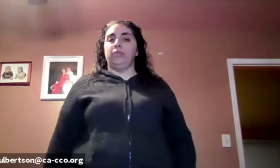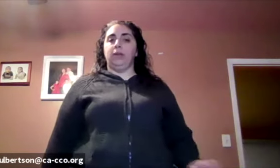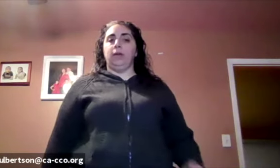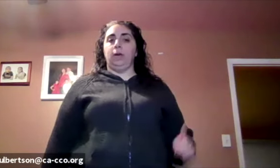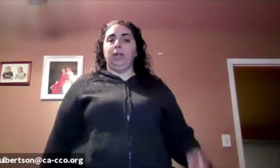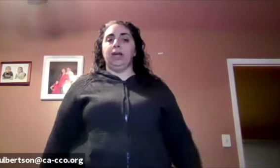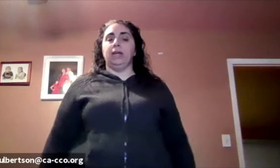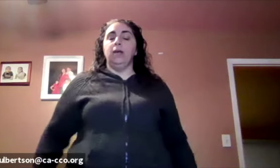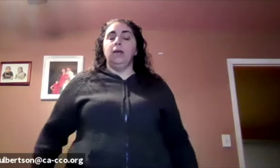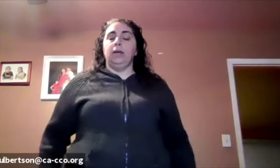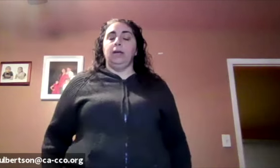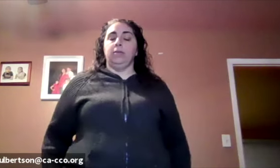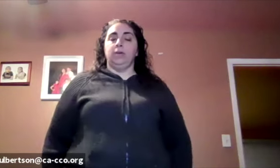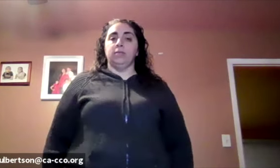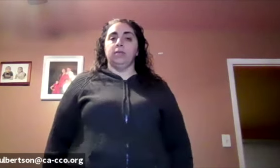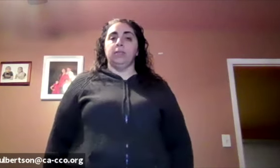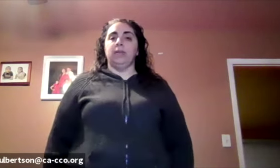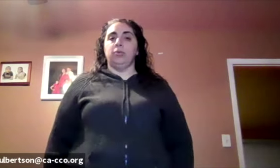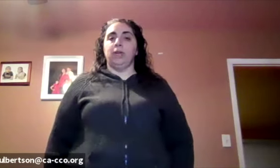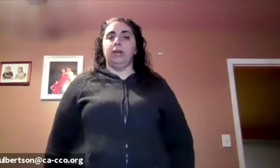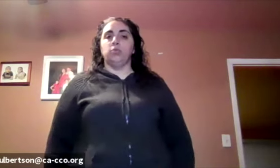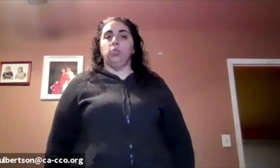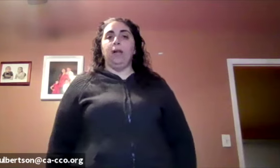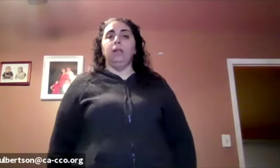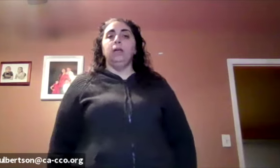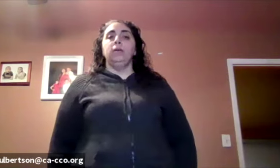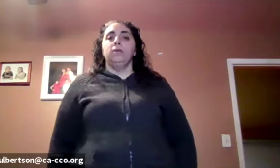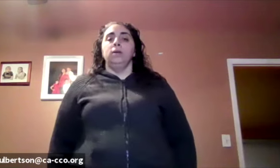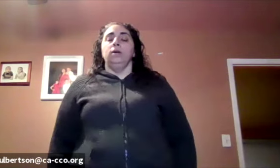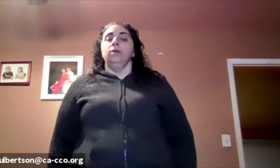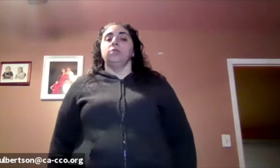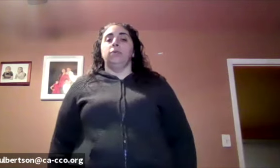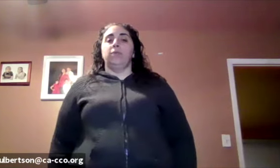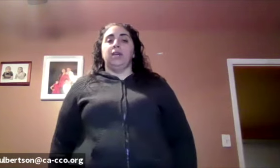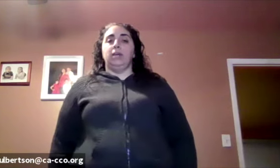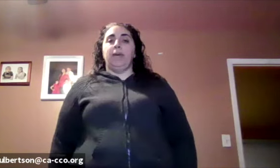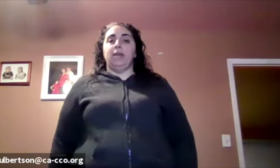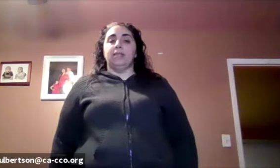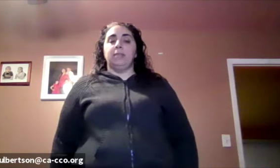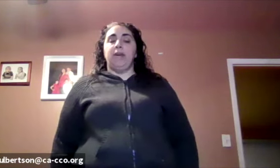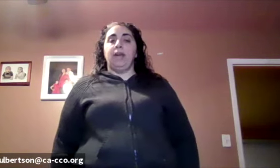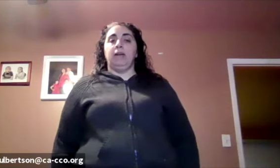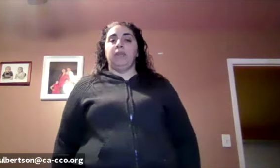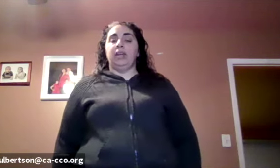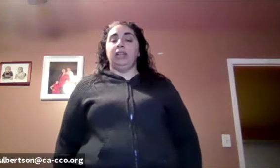and then I'll play it and you guys will see me do it as well. So thinking about it is the men have a little